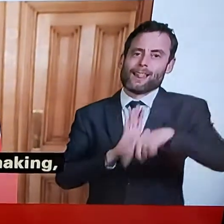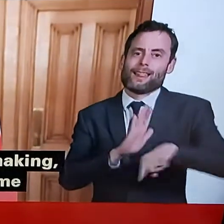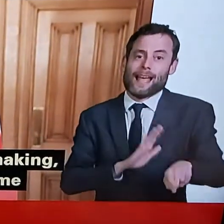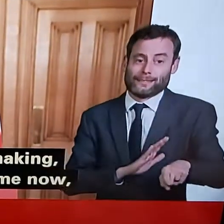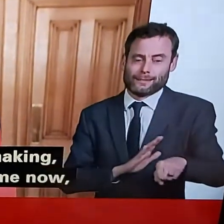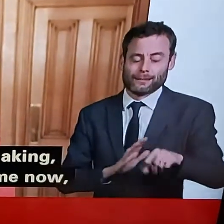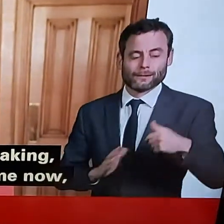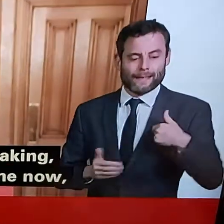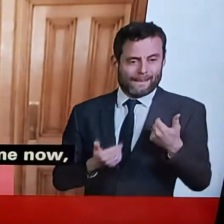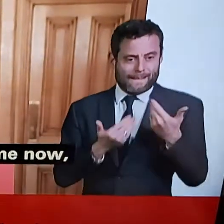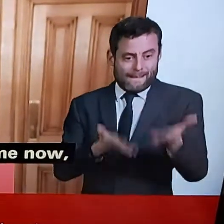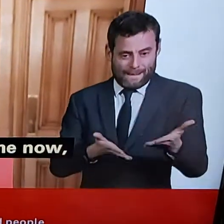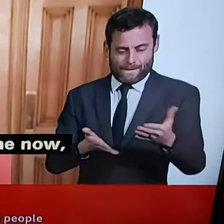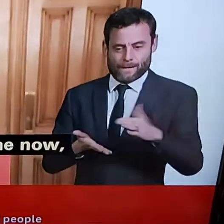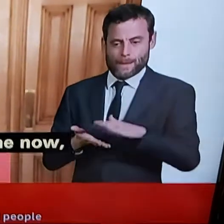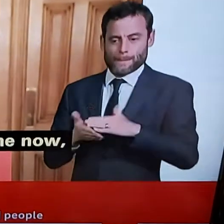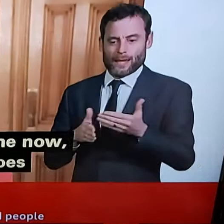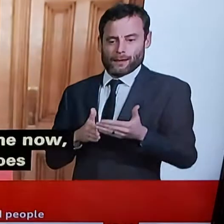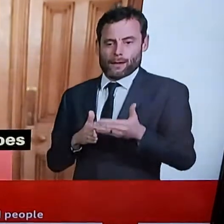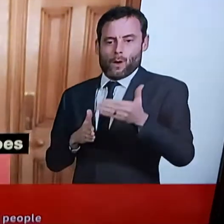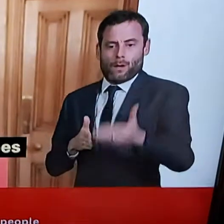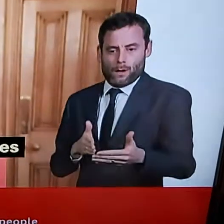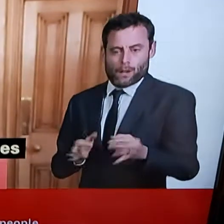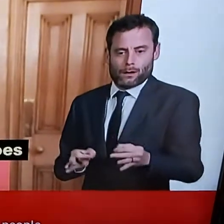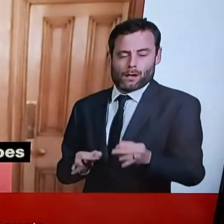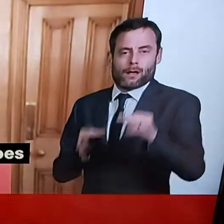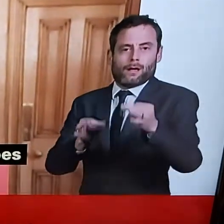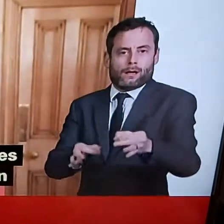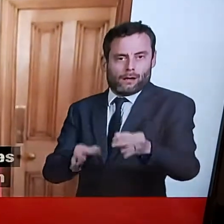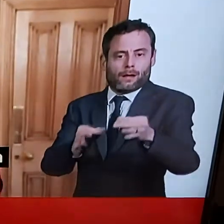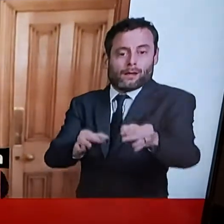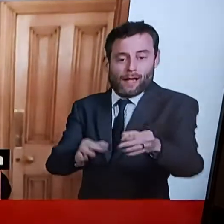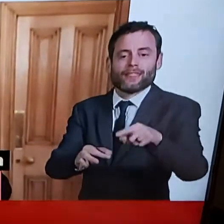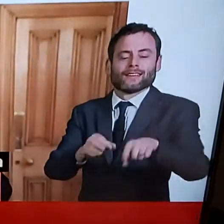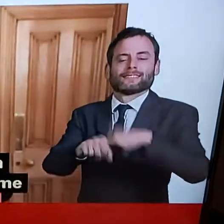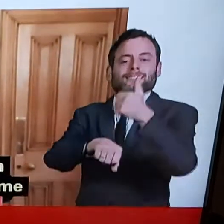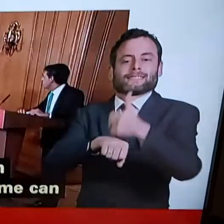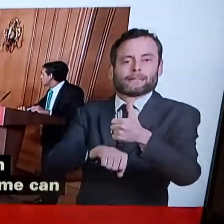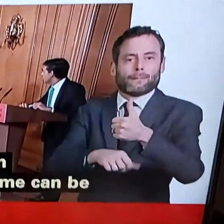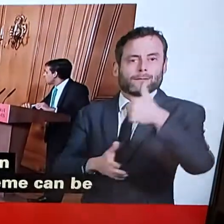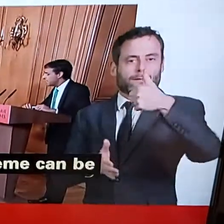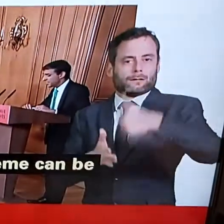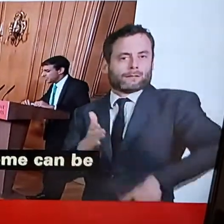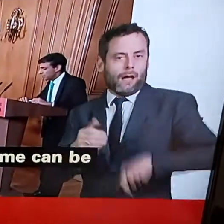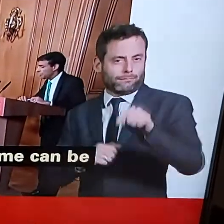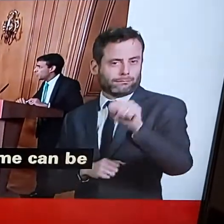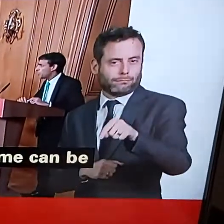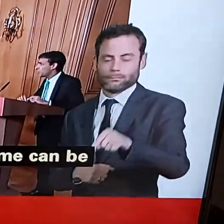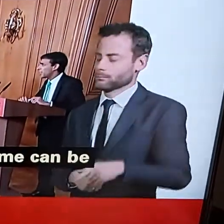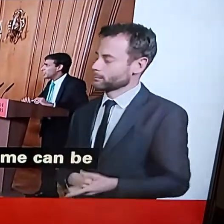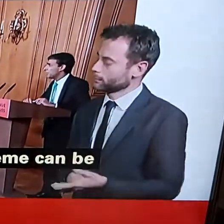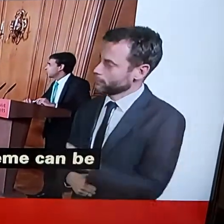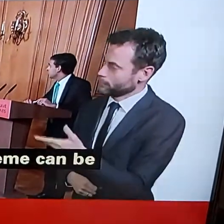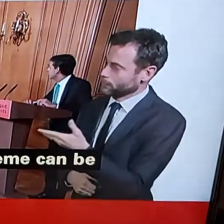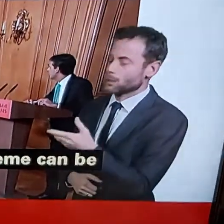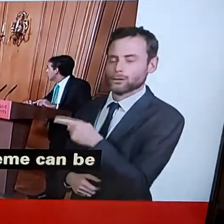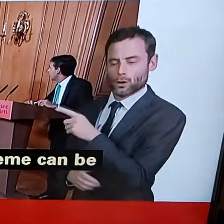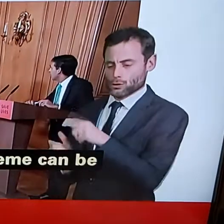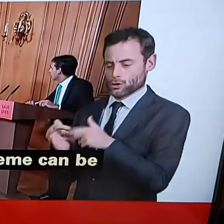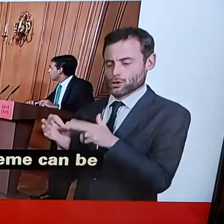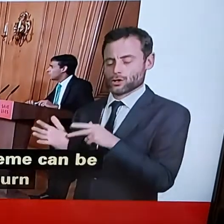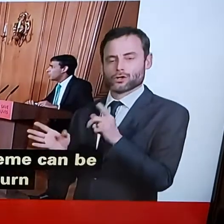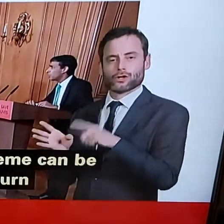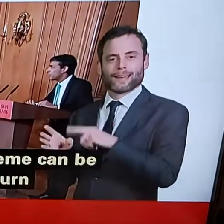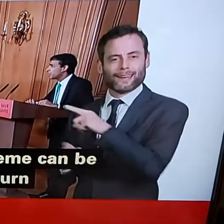have a little bit of a knock-on impact about when the scheme can be fully up and running. And I'll turn to Jenny to answer your second